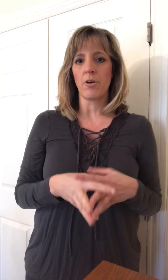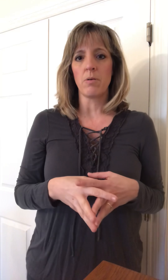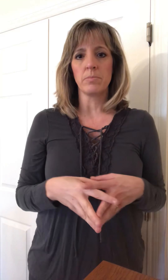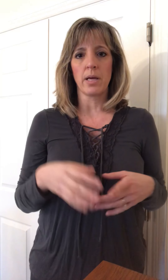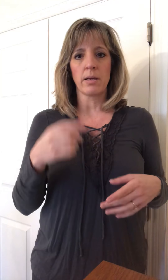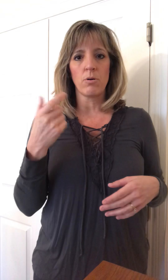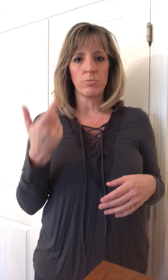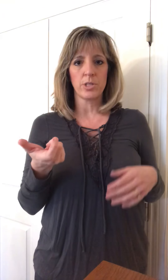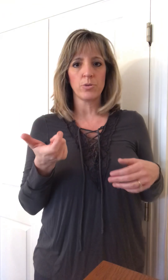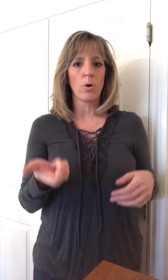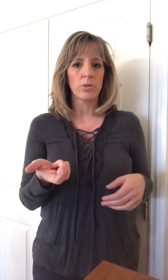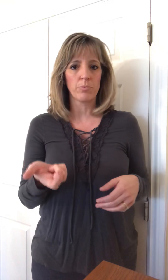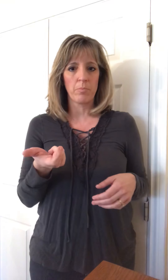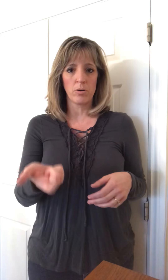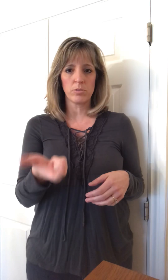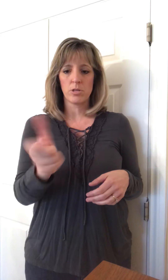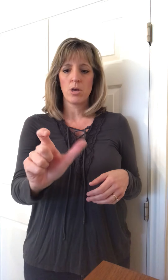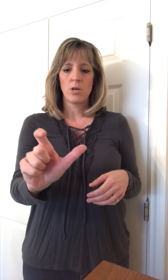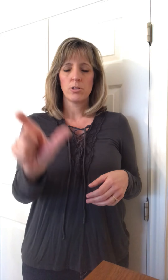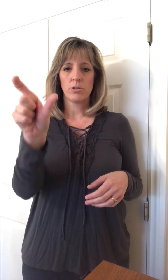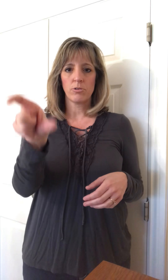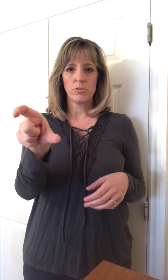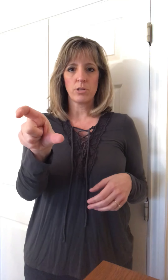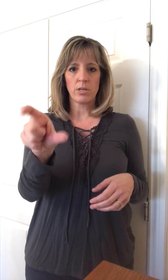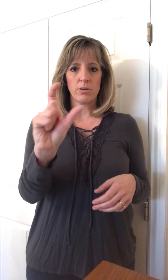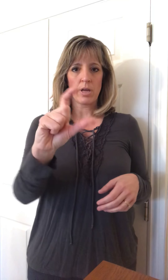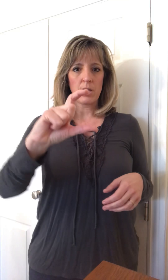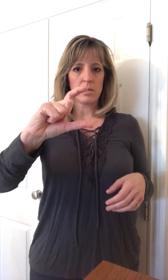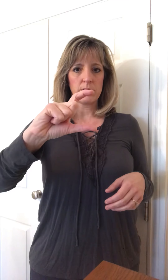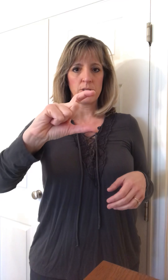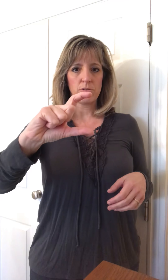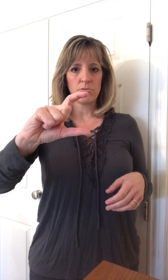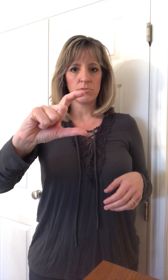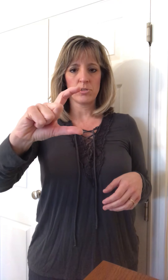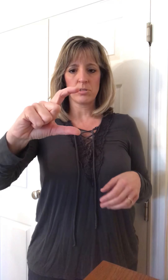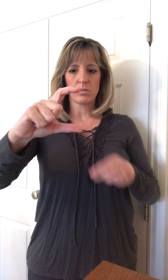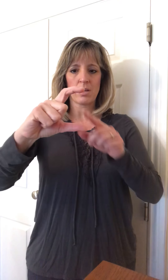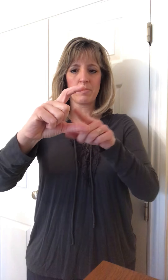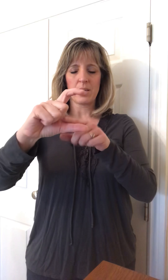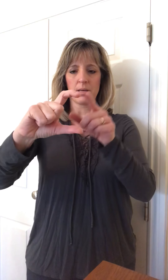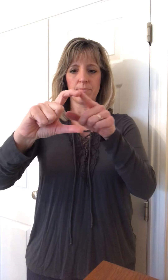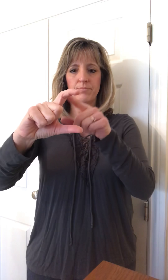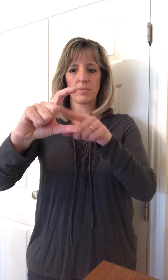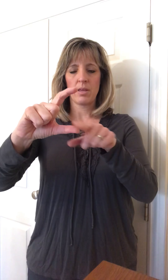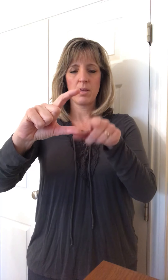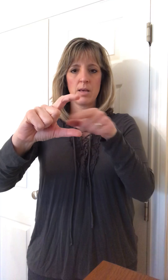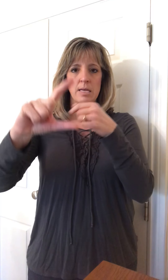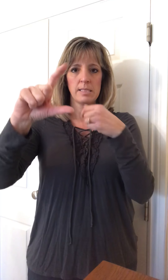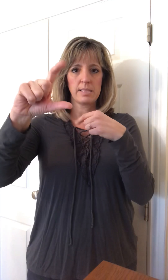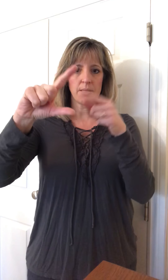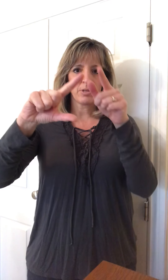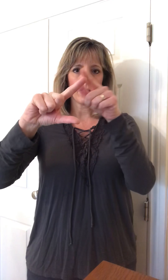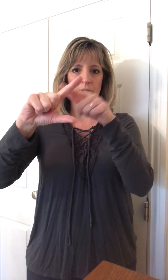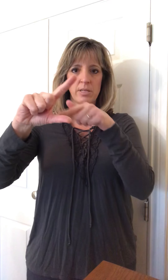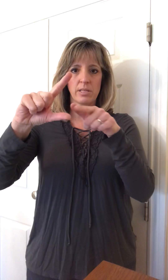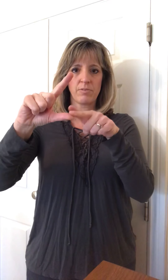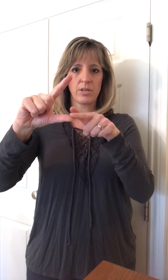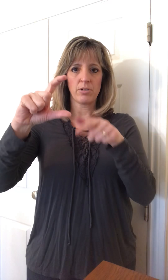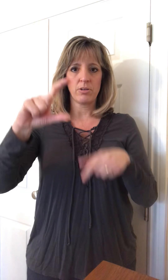from like when you hold the remote. So you take your hand and you just kind of make a C with your index finger and your